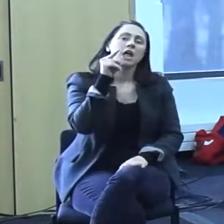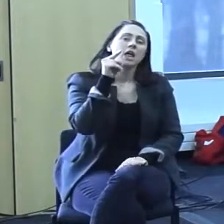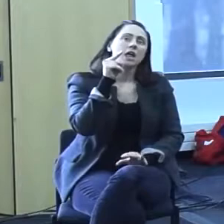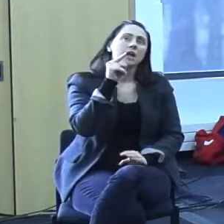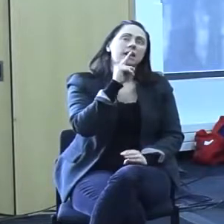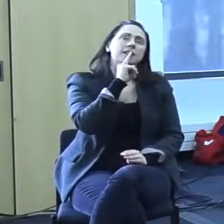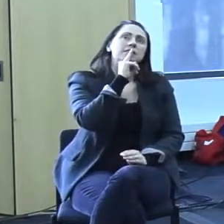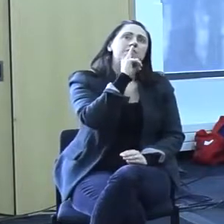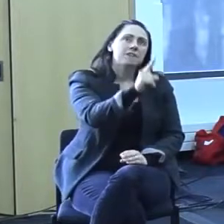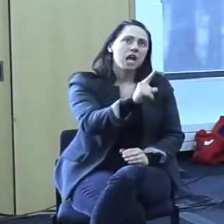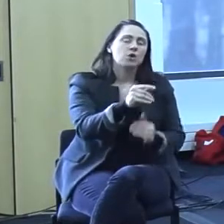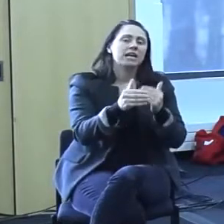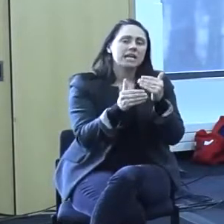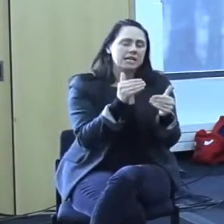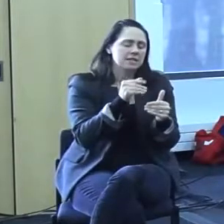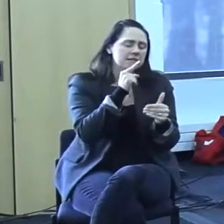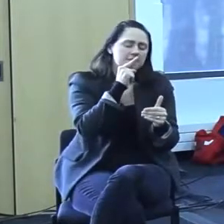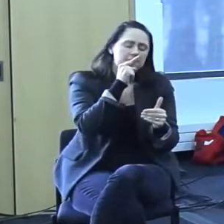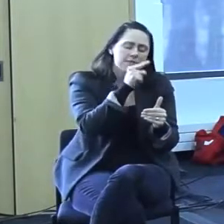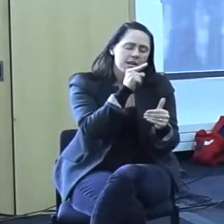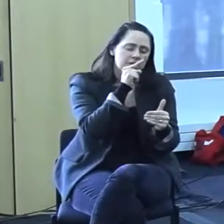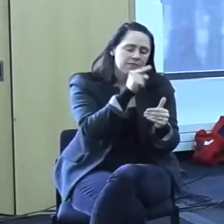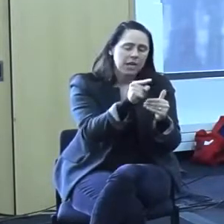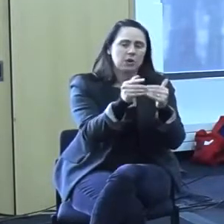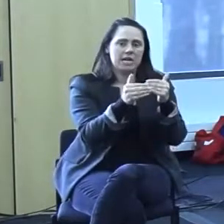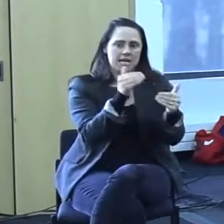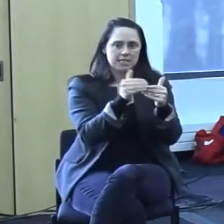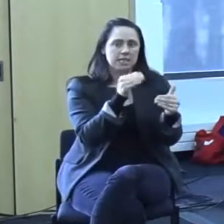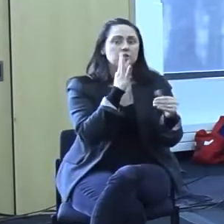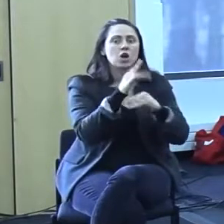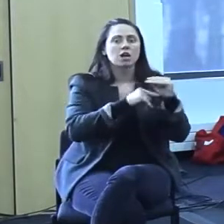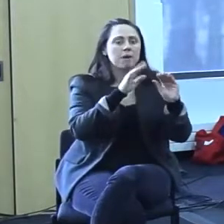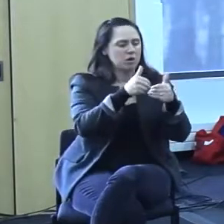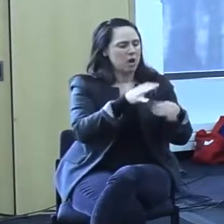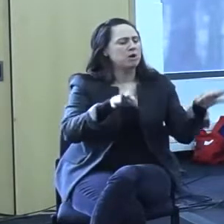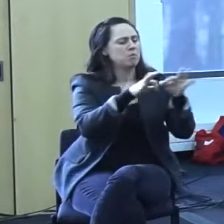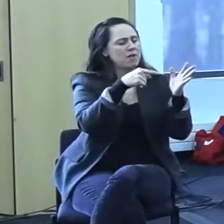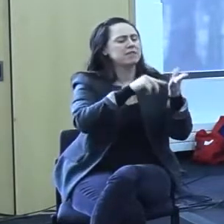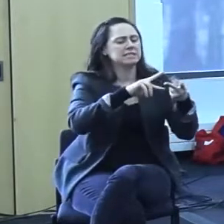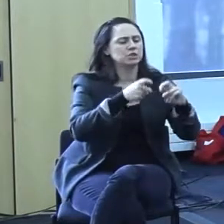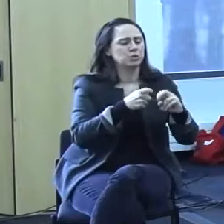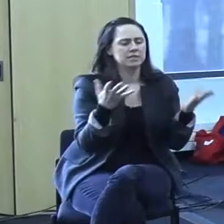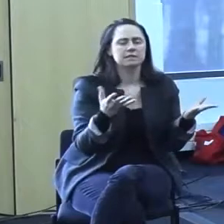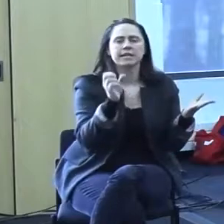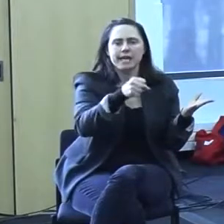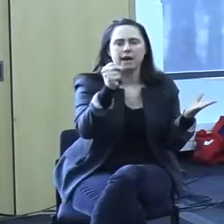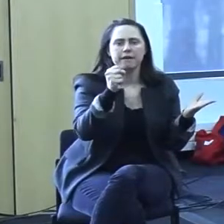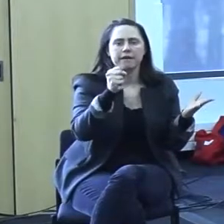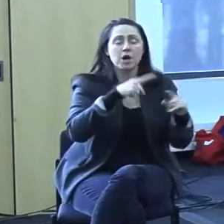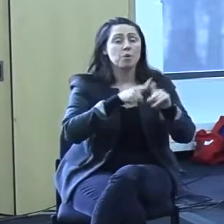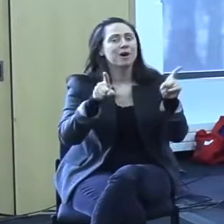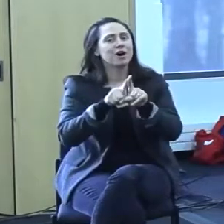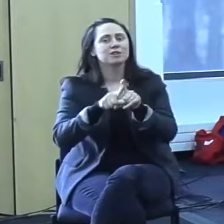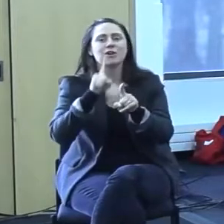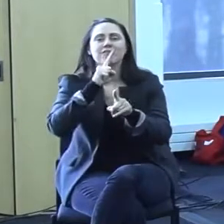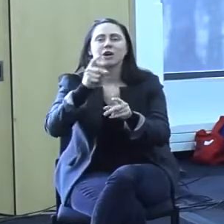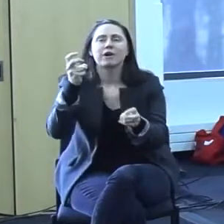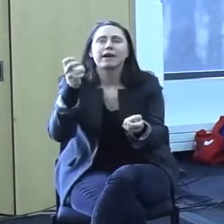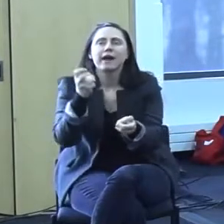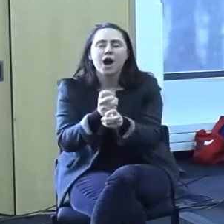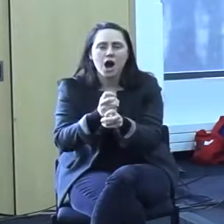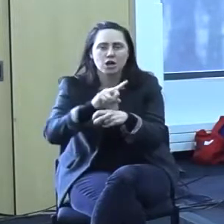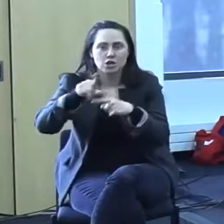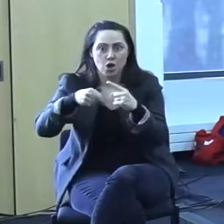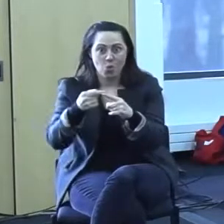It is very easy. It is very, very easy to talk about how important this issue is. But it is also very hard when it